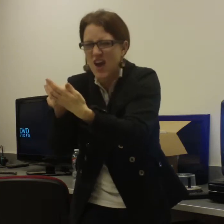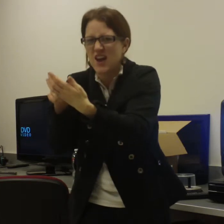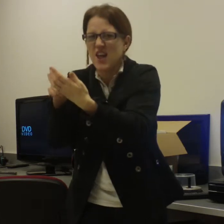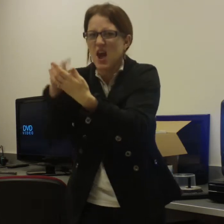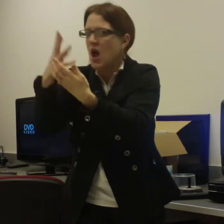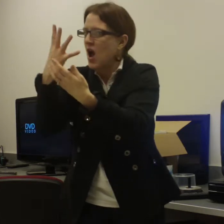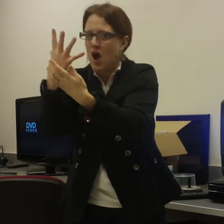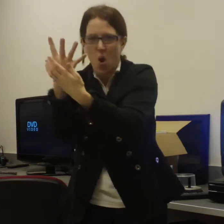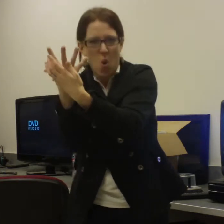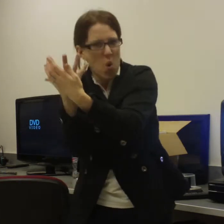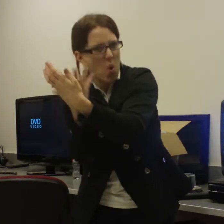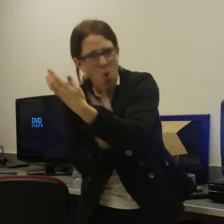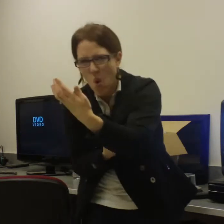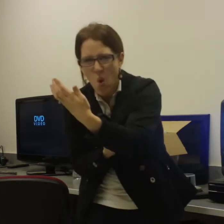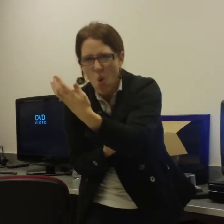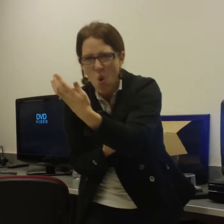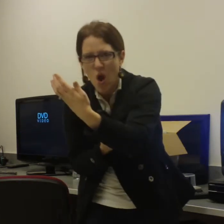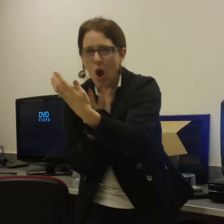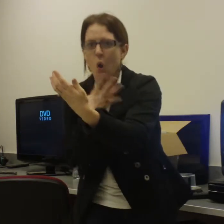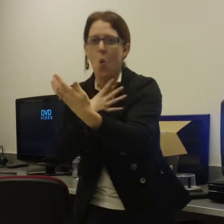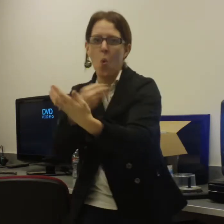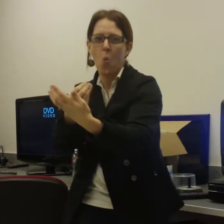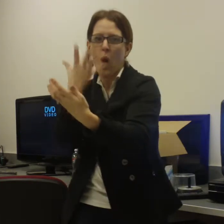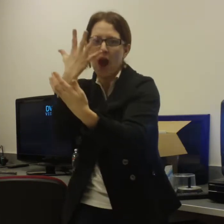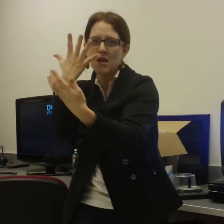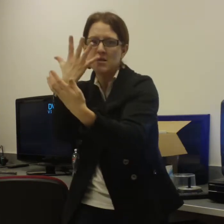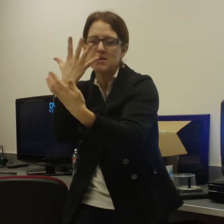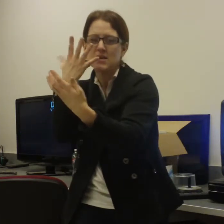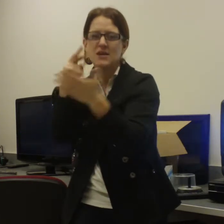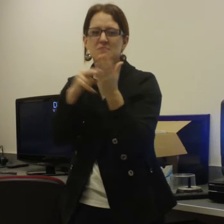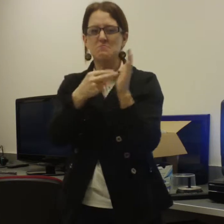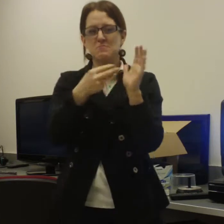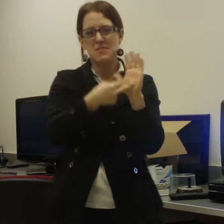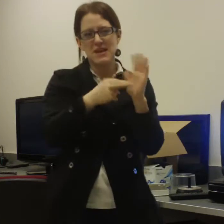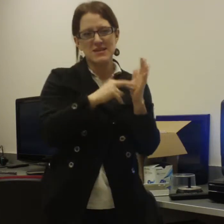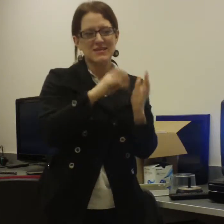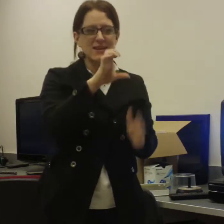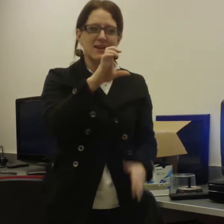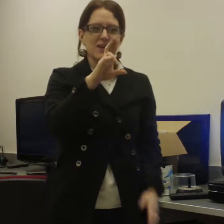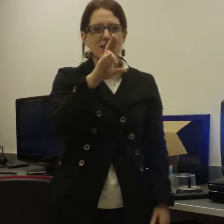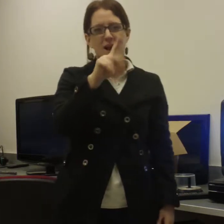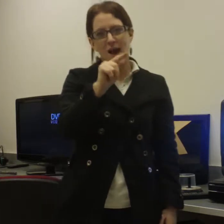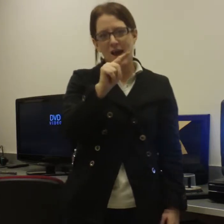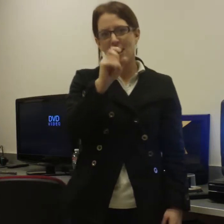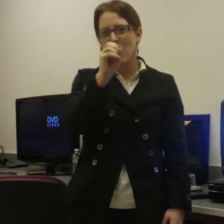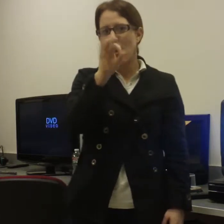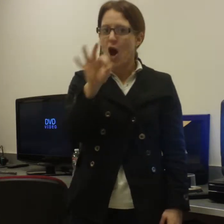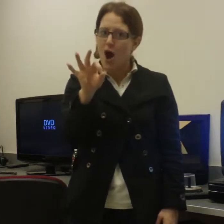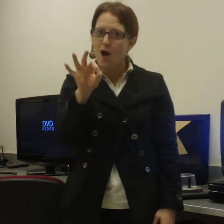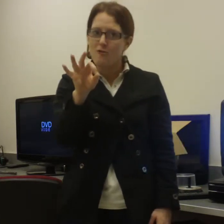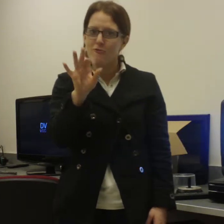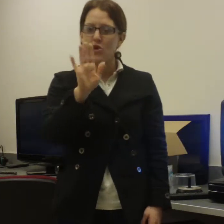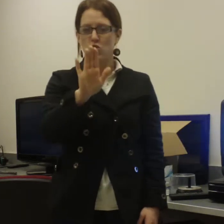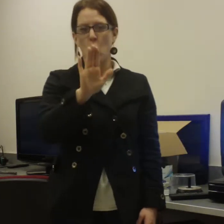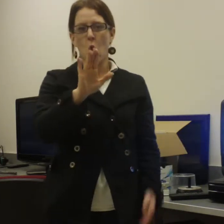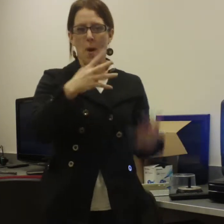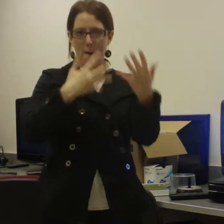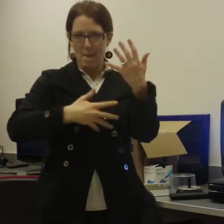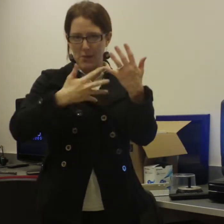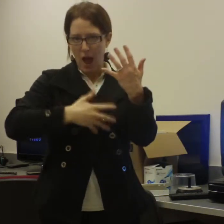any case, if you've ever had it done, or if you've done it in the past, what happens is then when you're cutting off the circulation, the